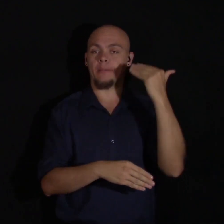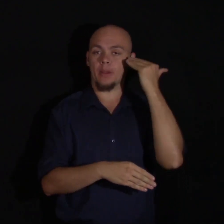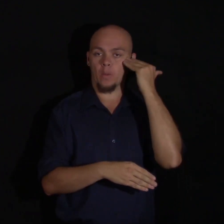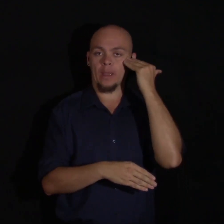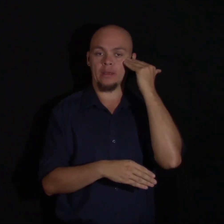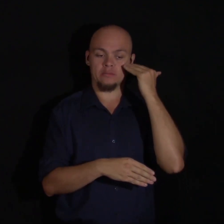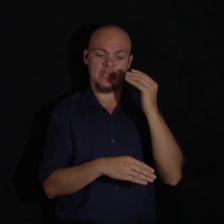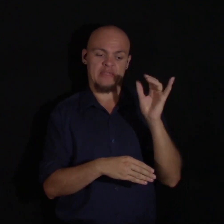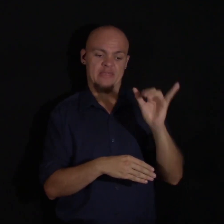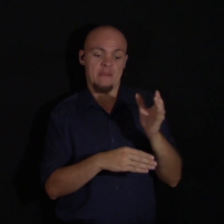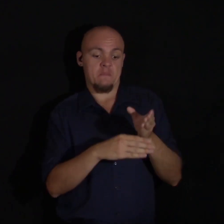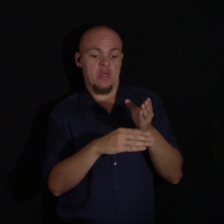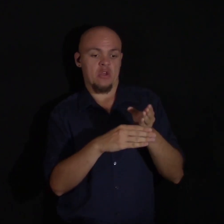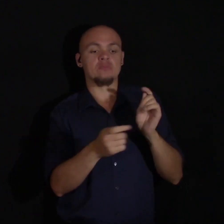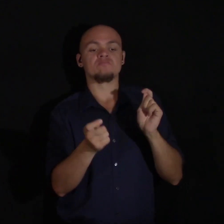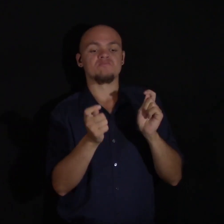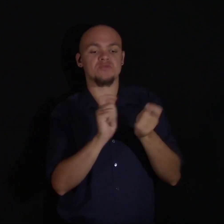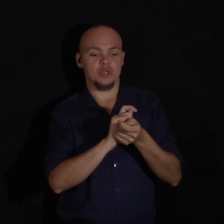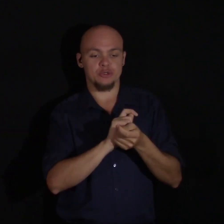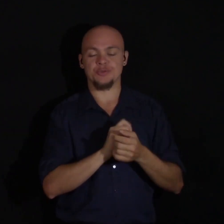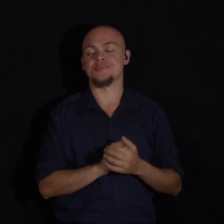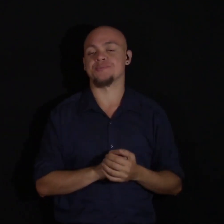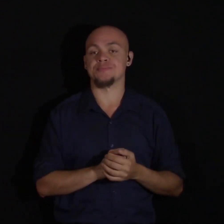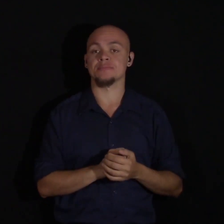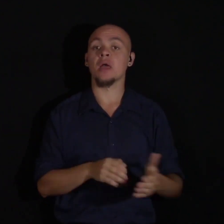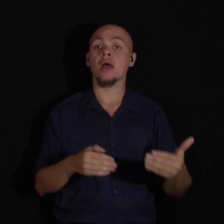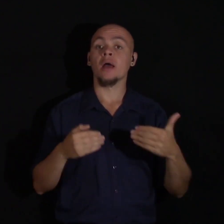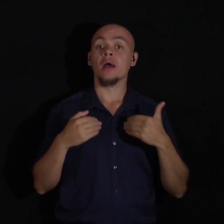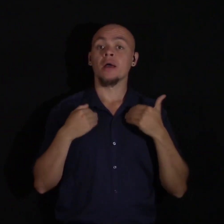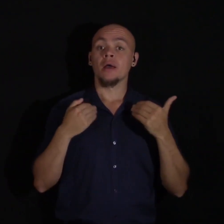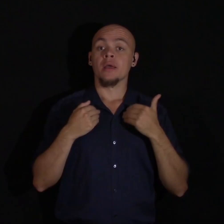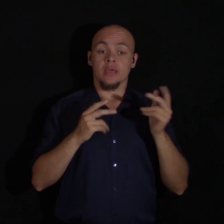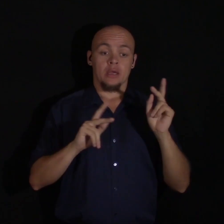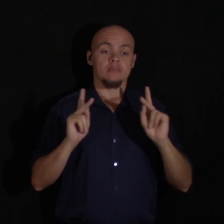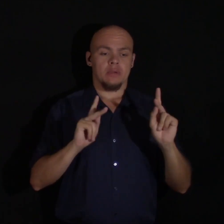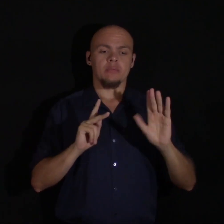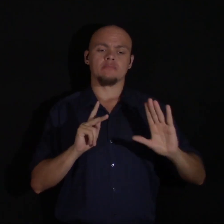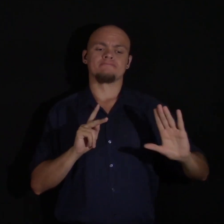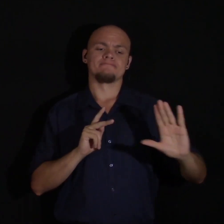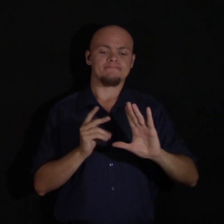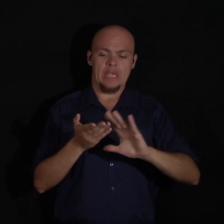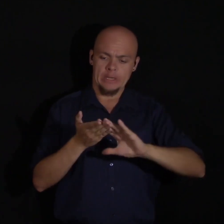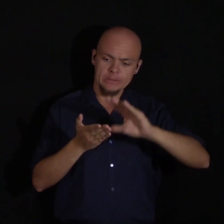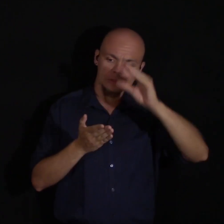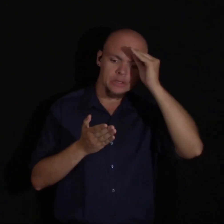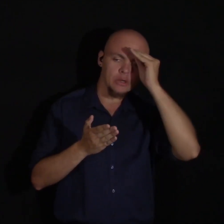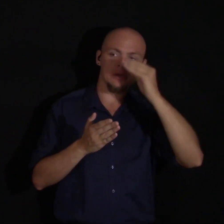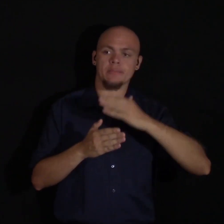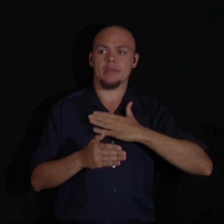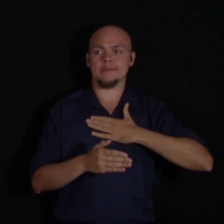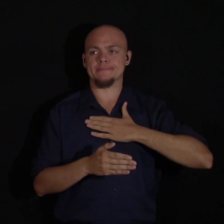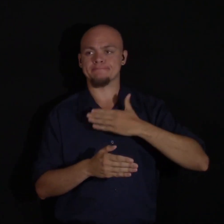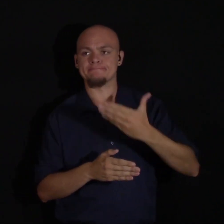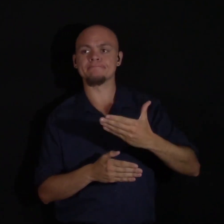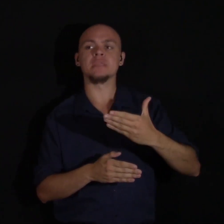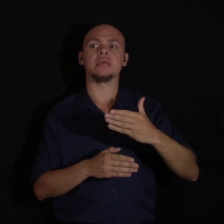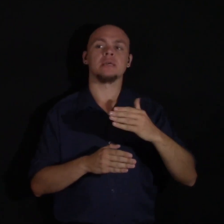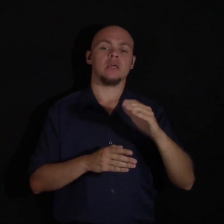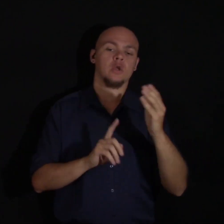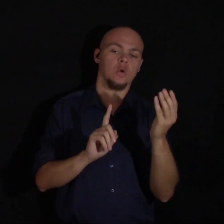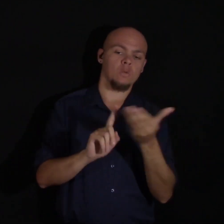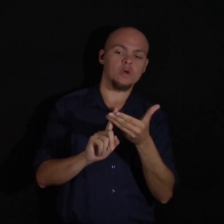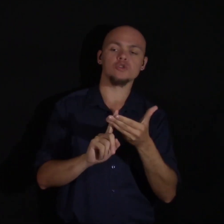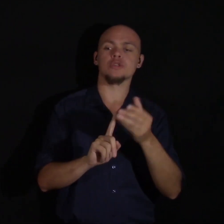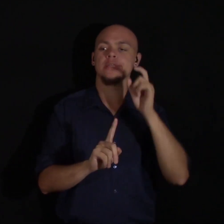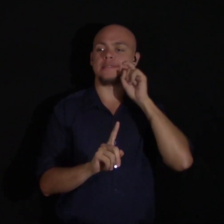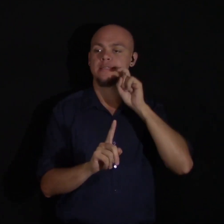something to change that. The young people were very open about learning about consent, coercion, and sexual violence.